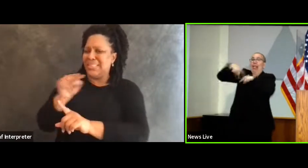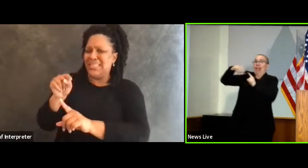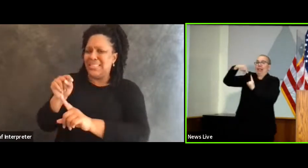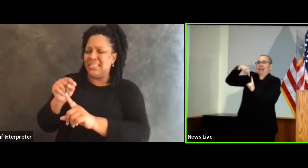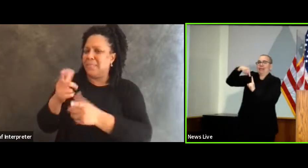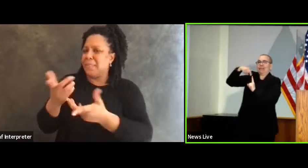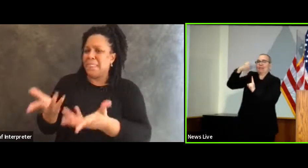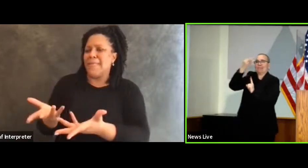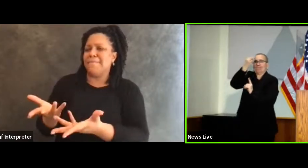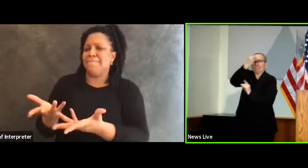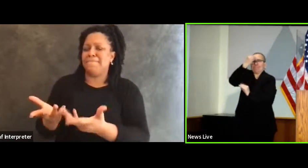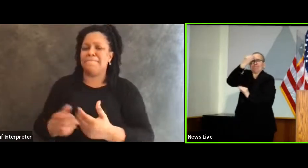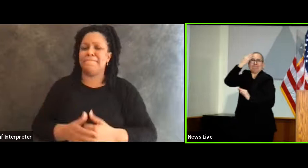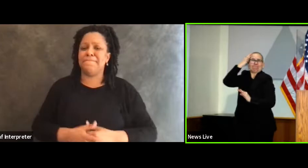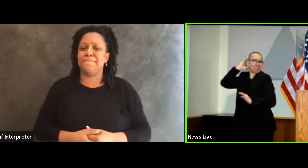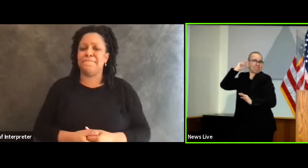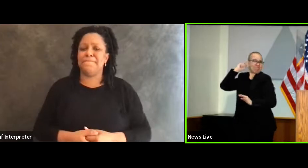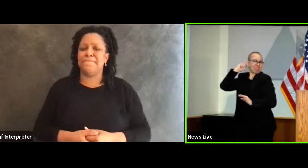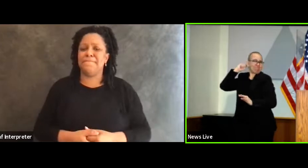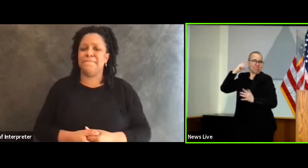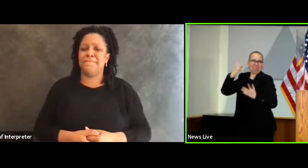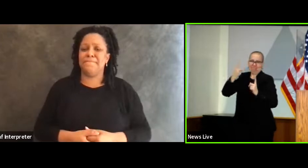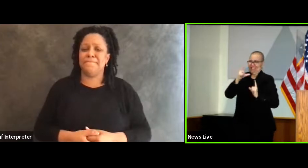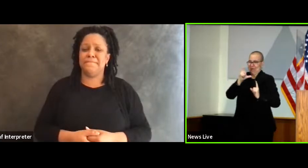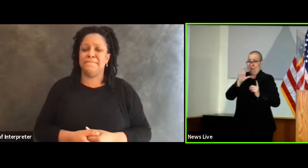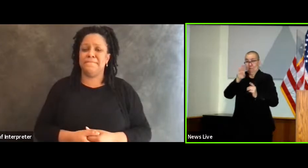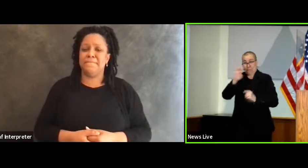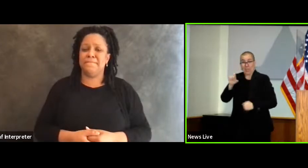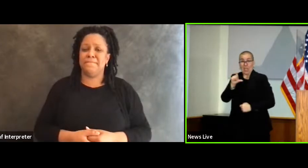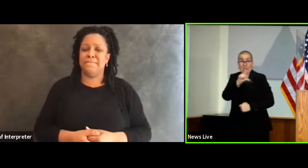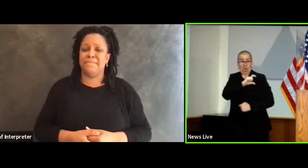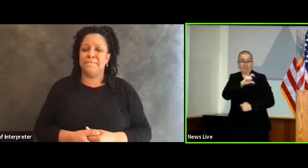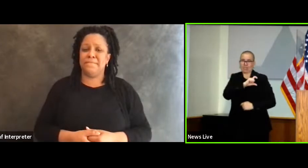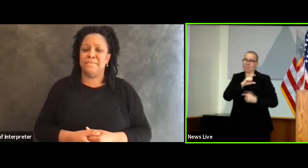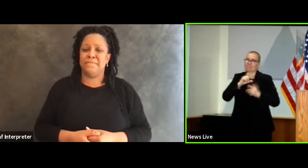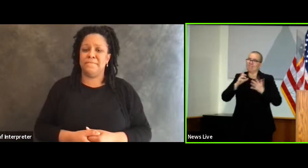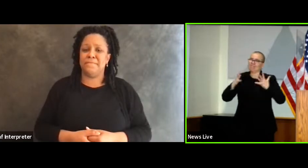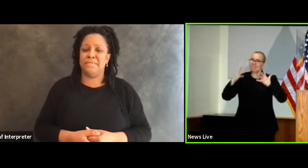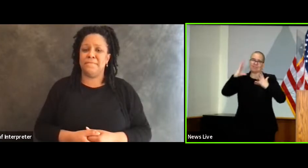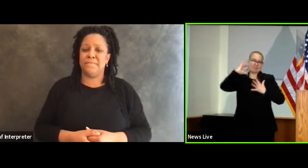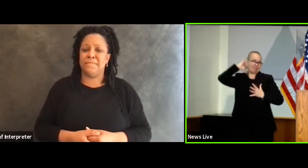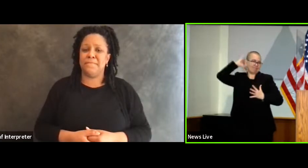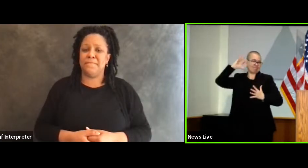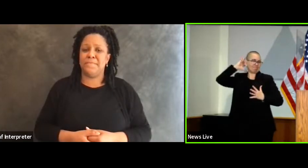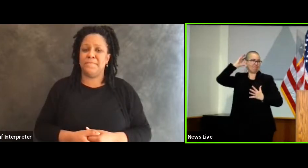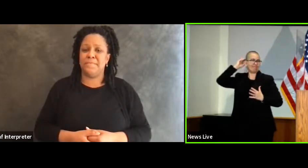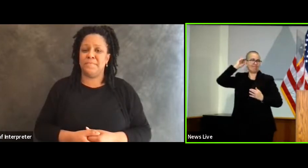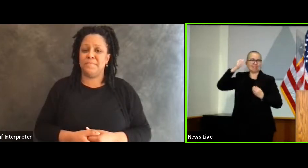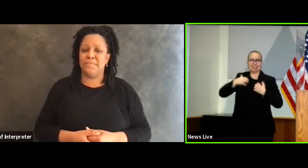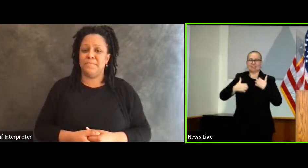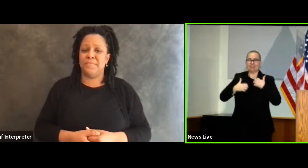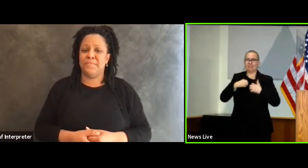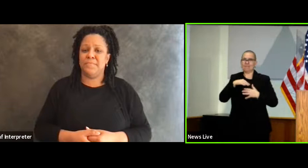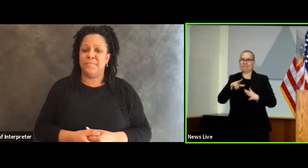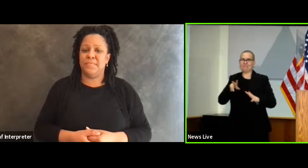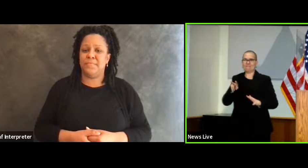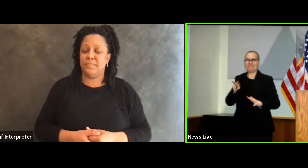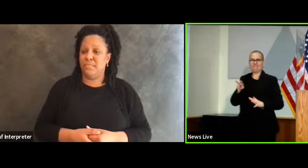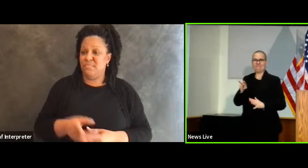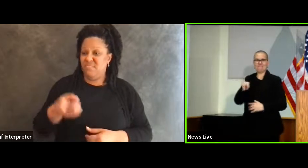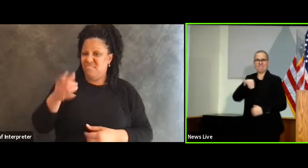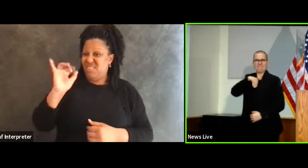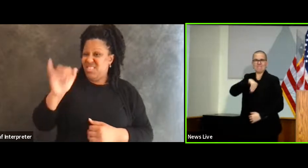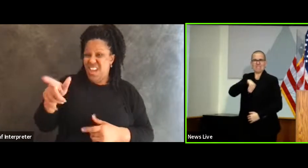And at the very most, that is a invitation in our reality